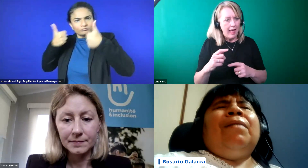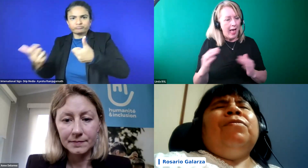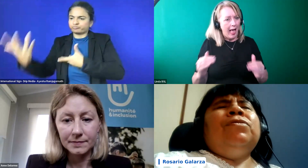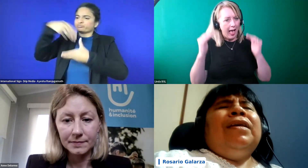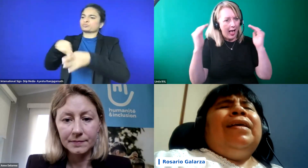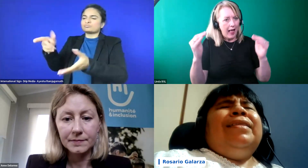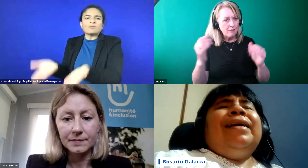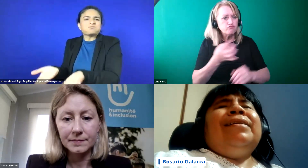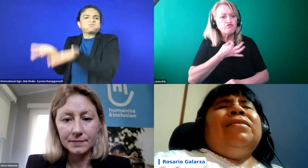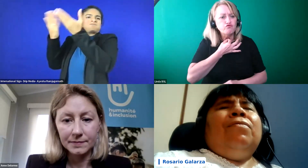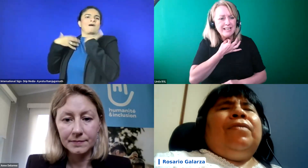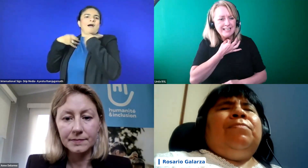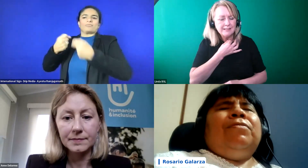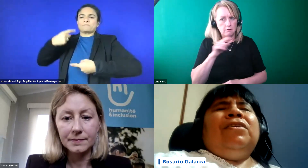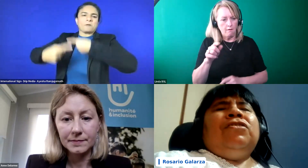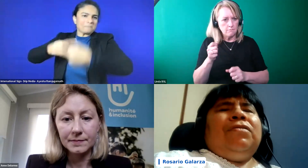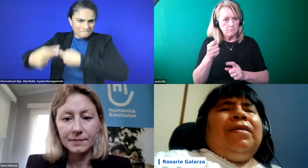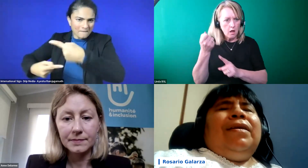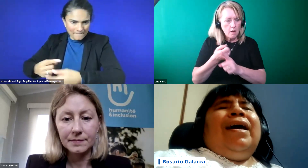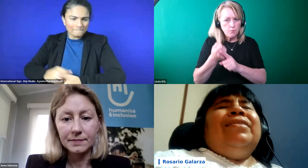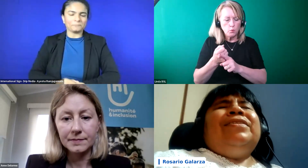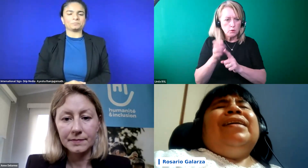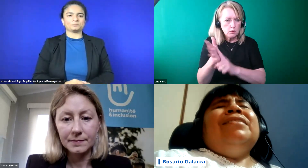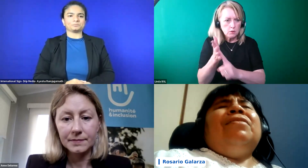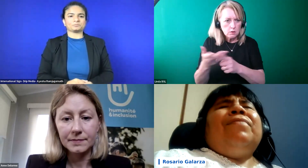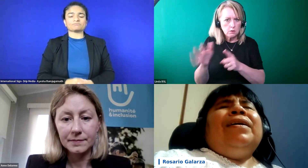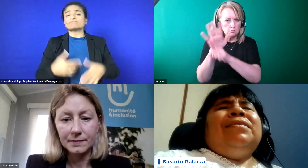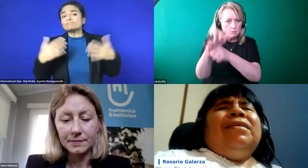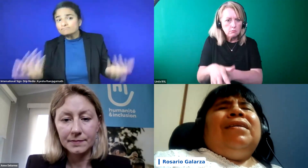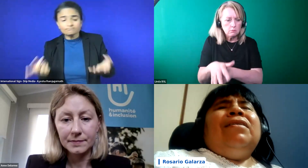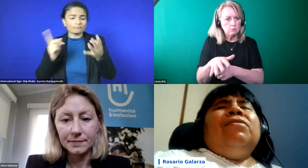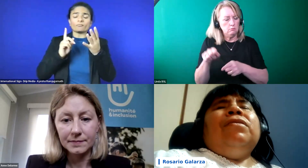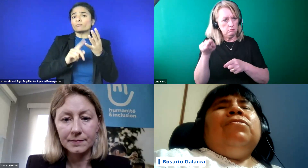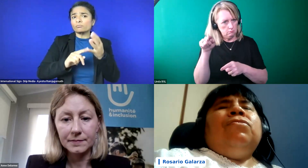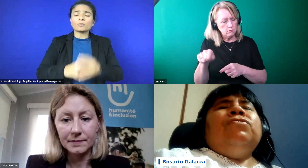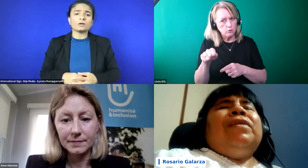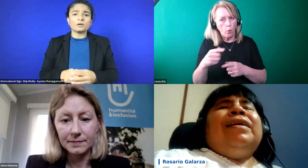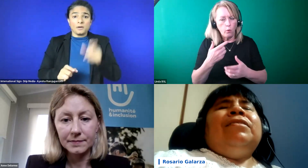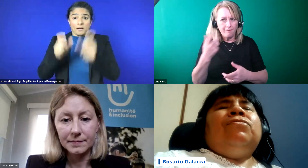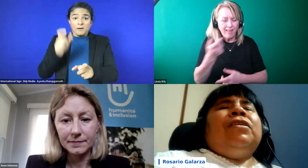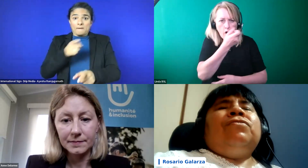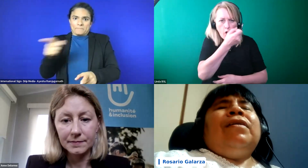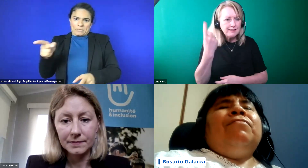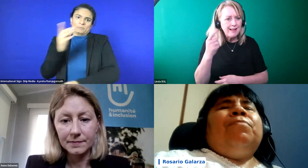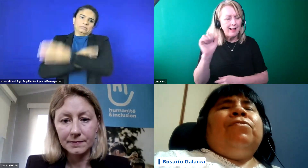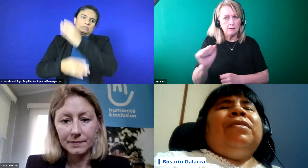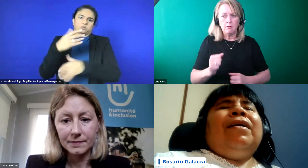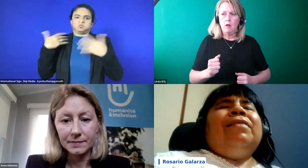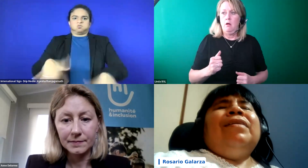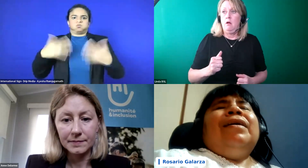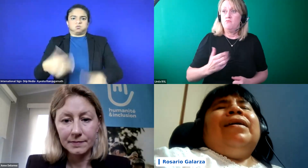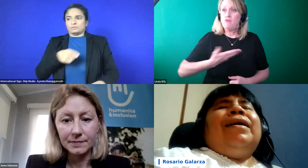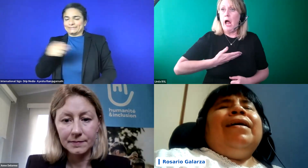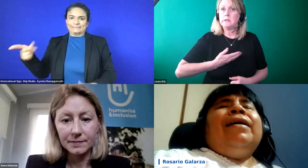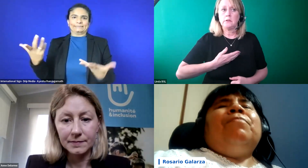experiencing abuse, neglect, or exploitation. Understanding their rights, including those related to sexual and reproductive